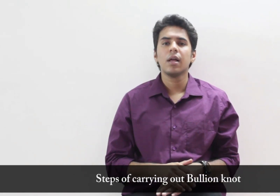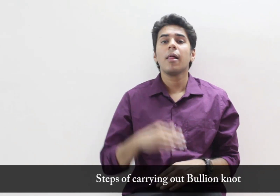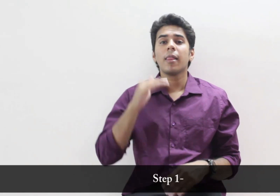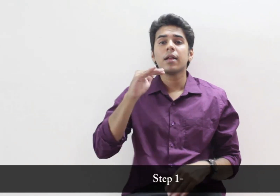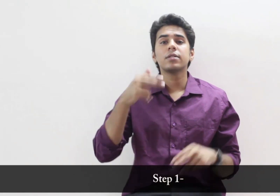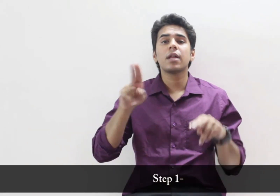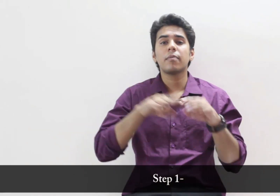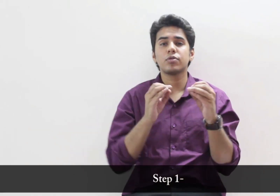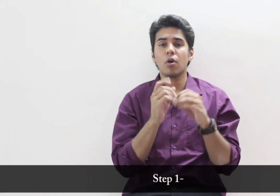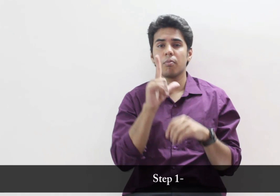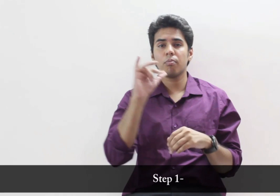Step 1.